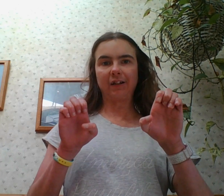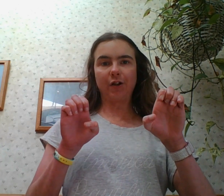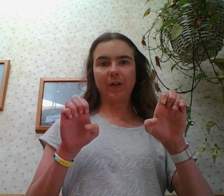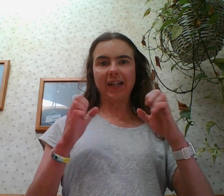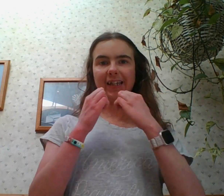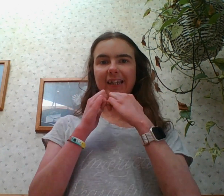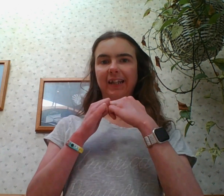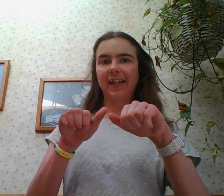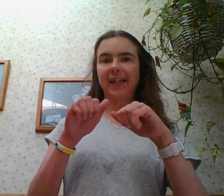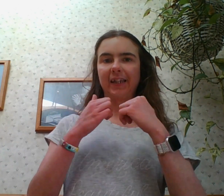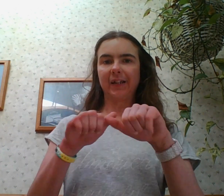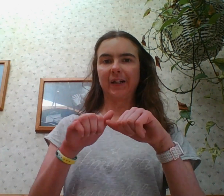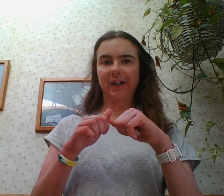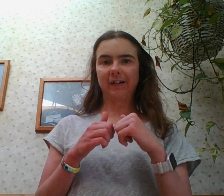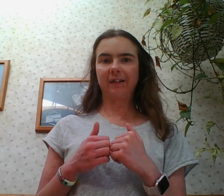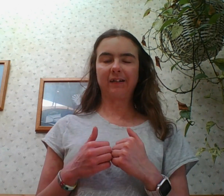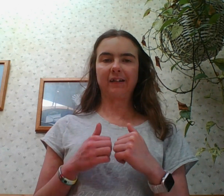2 E's, Easter,